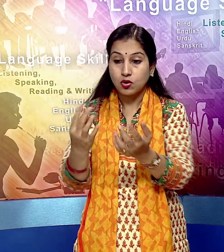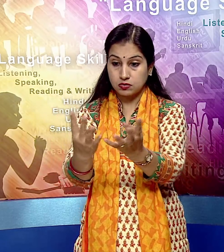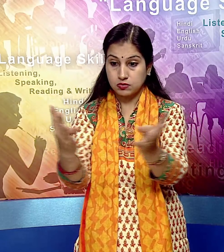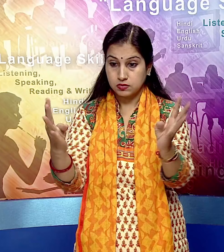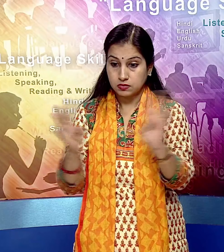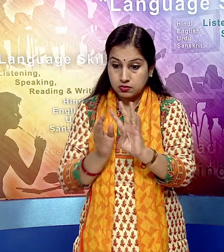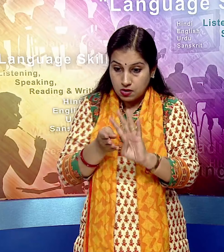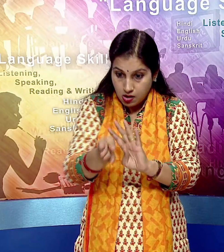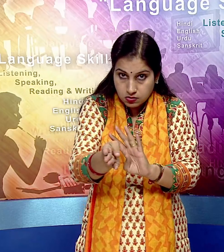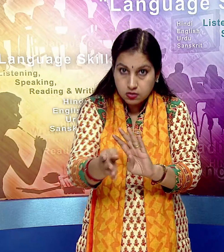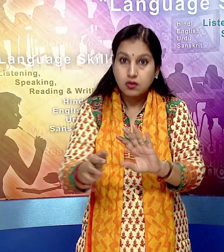and that is the moisture